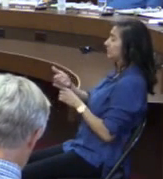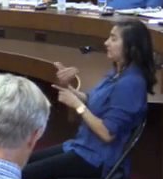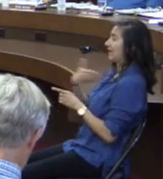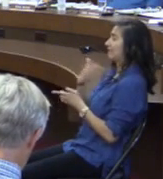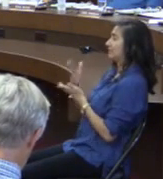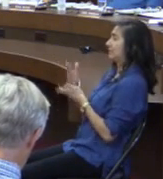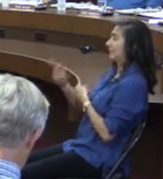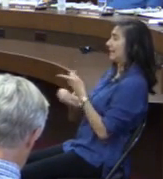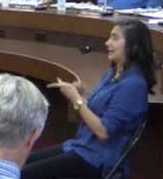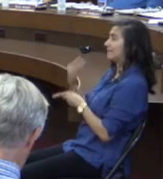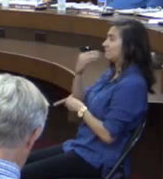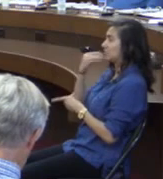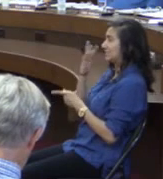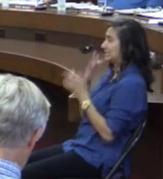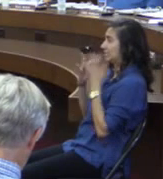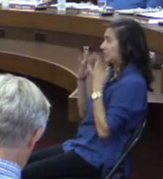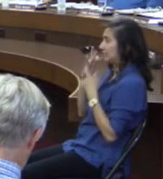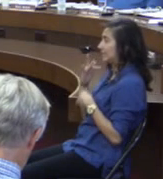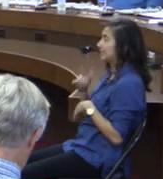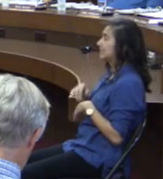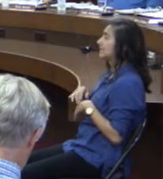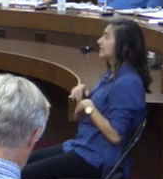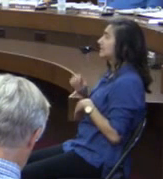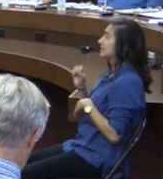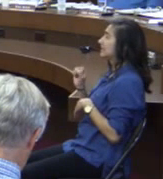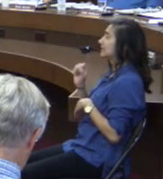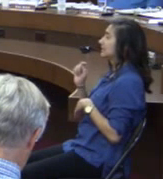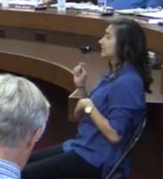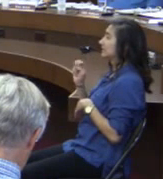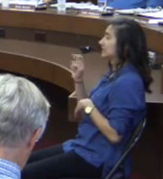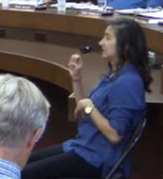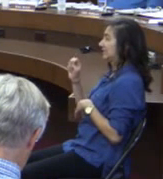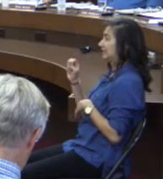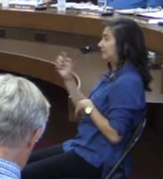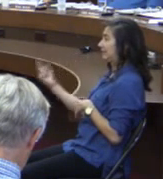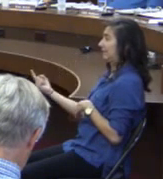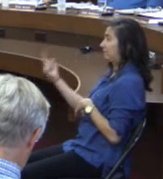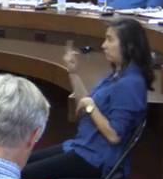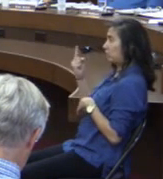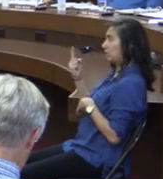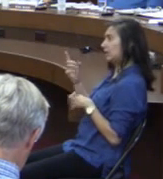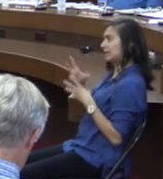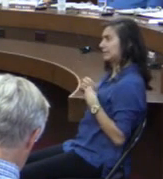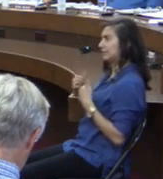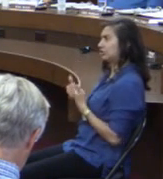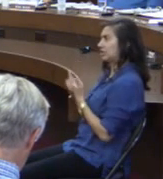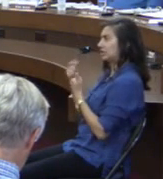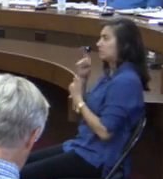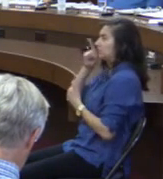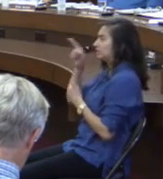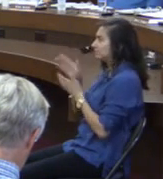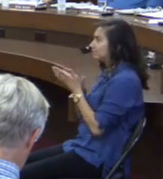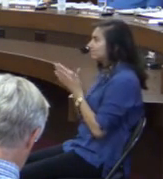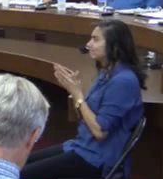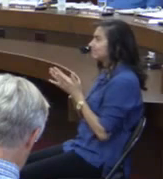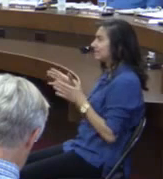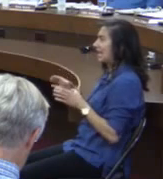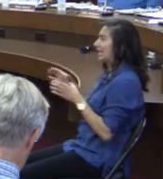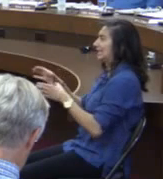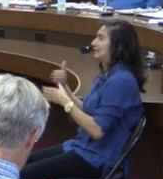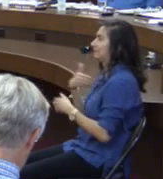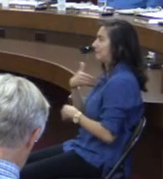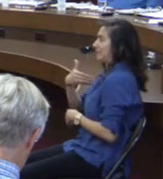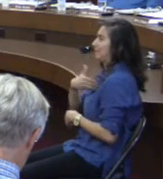form of food insecurity. Steve came forward, accepted the challenge, and has been a very active member of